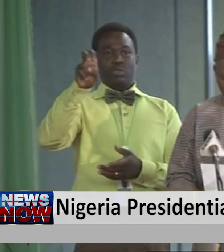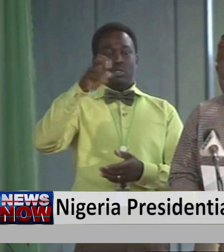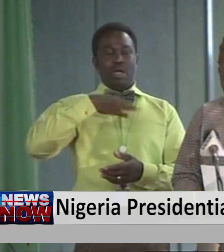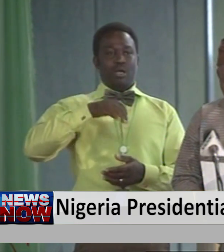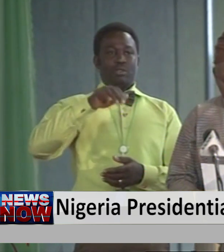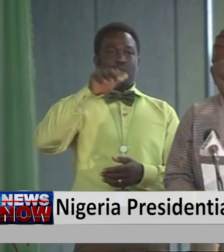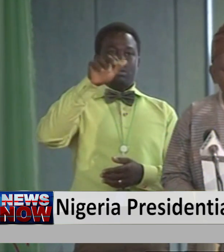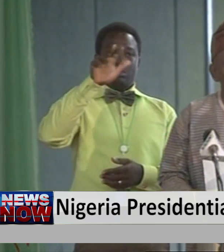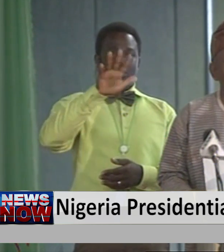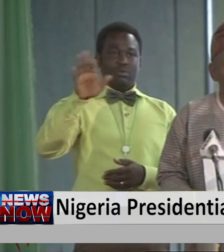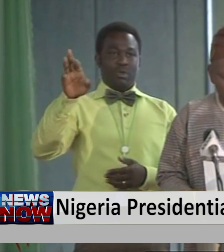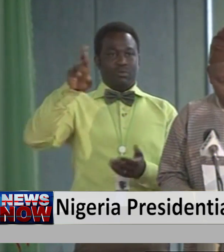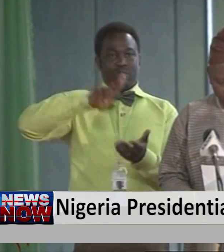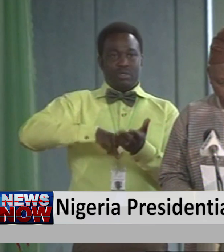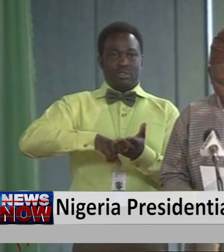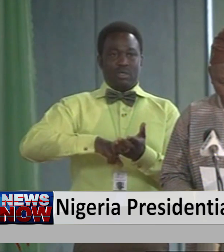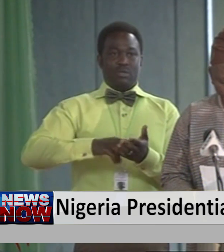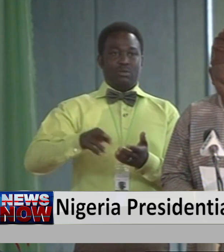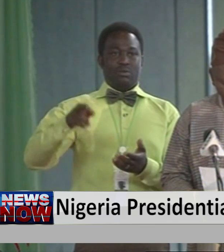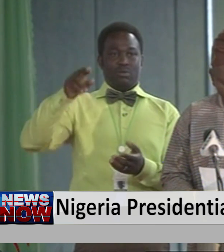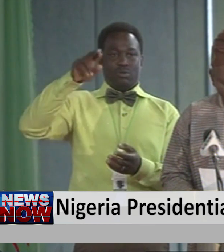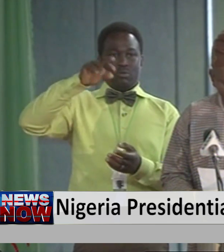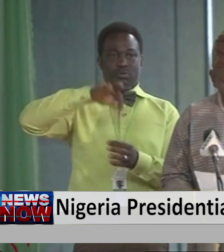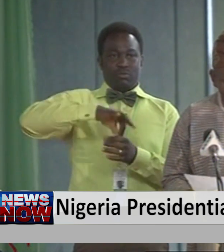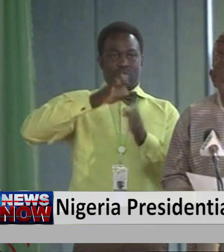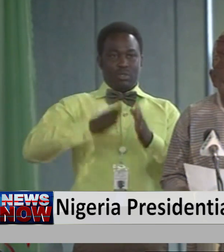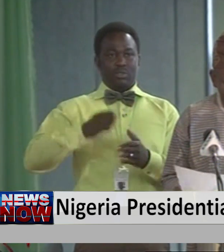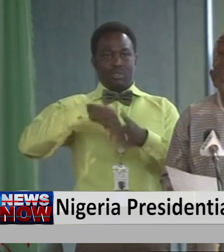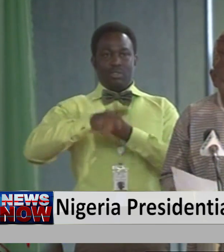723,255 registered voters.